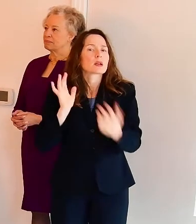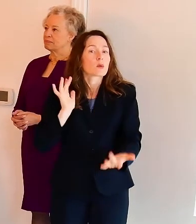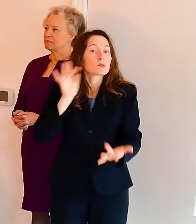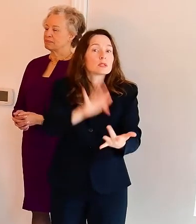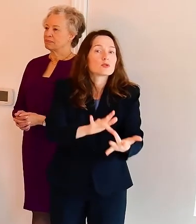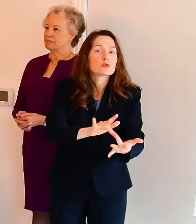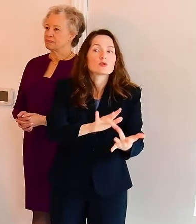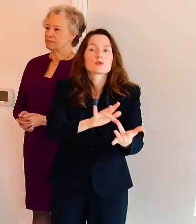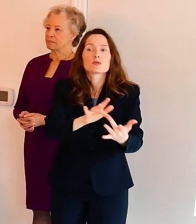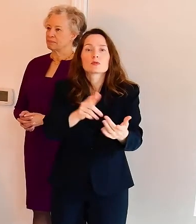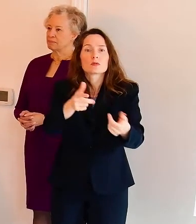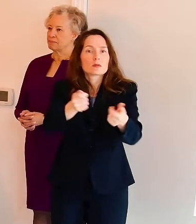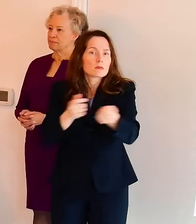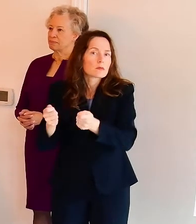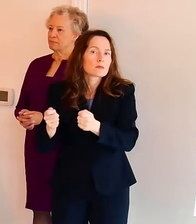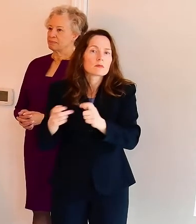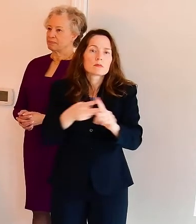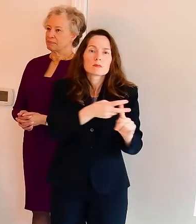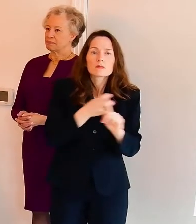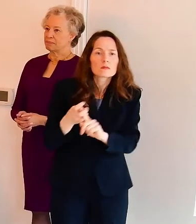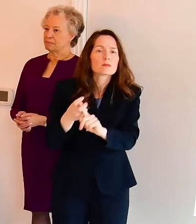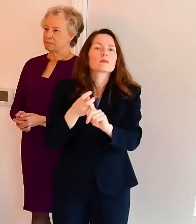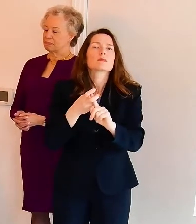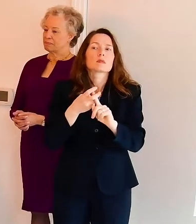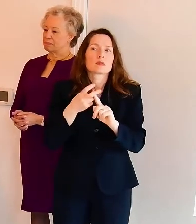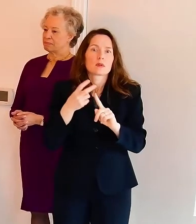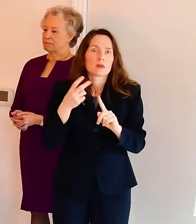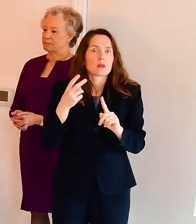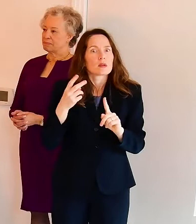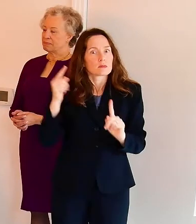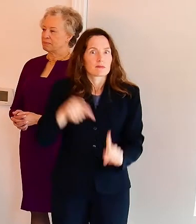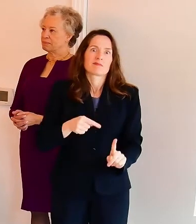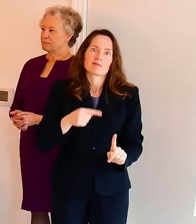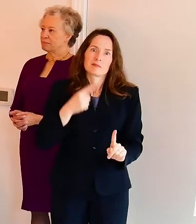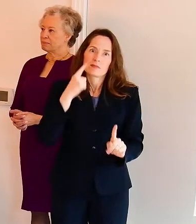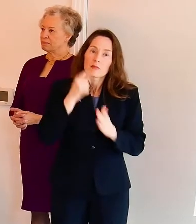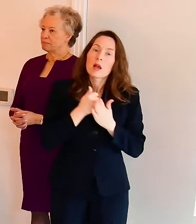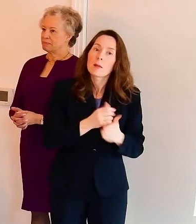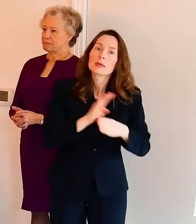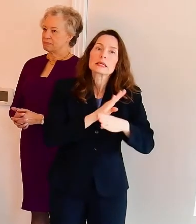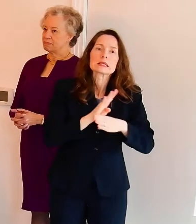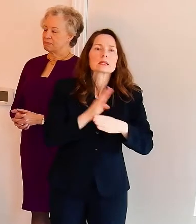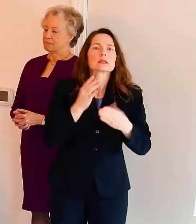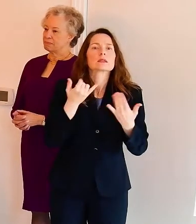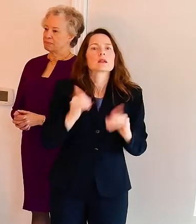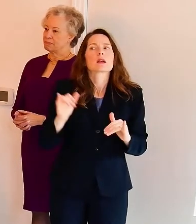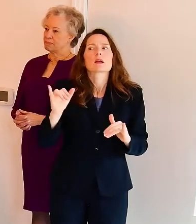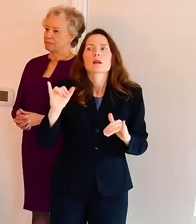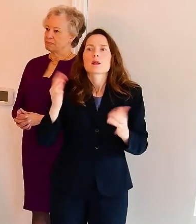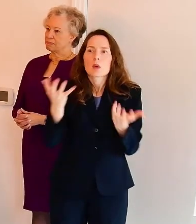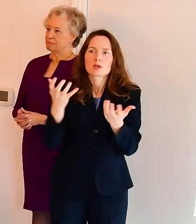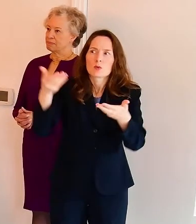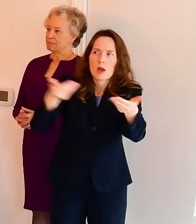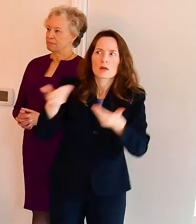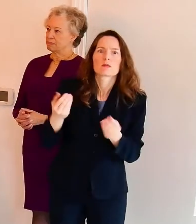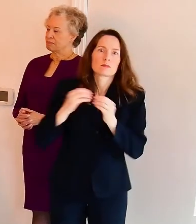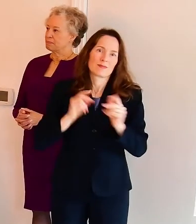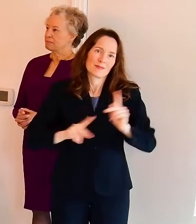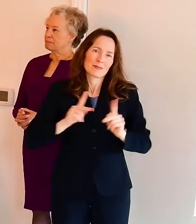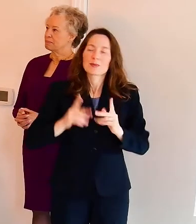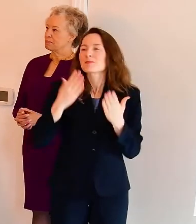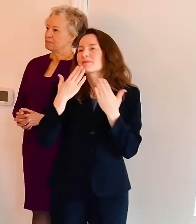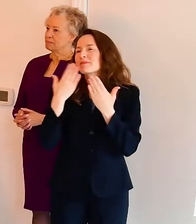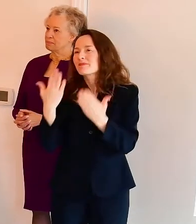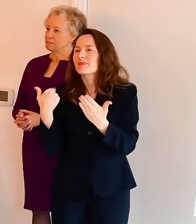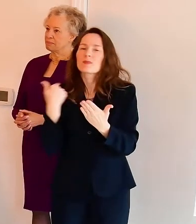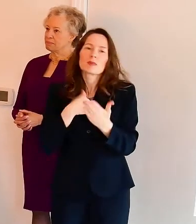hiring initiatives for businesses that are still looking for workers, and hopefully much, much more. So thank you again so much, and we look forward to